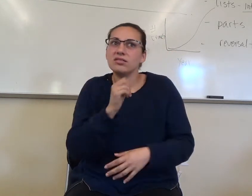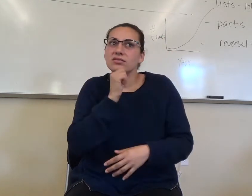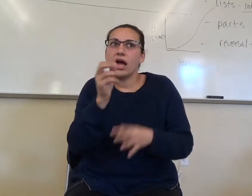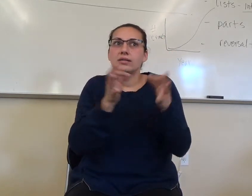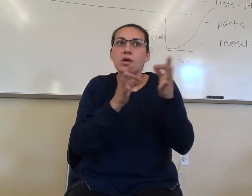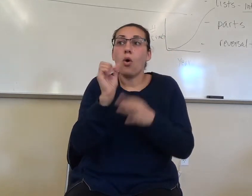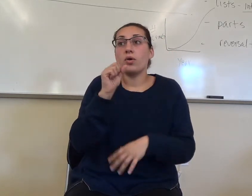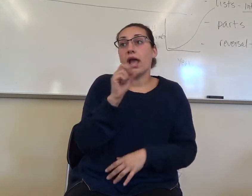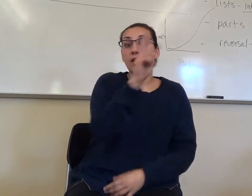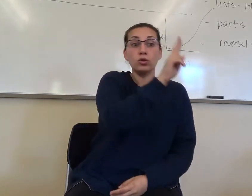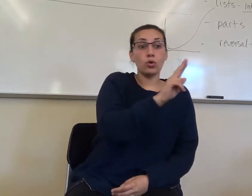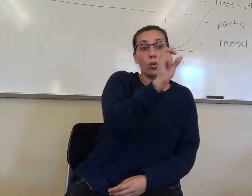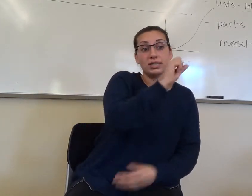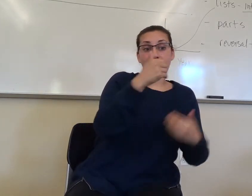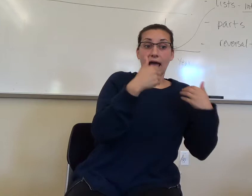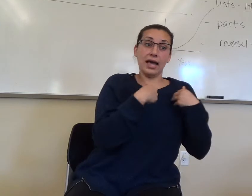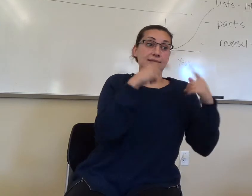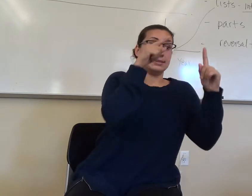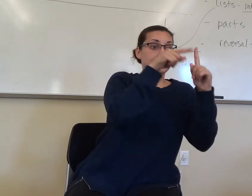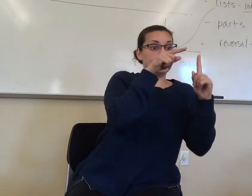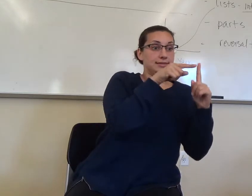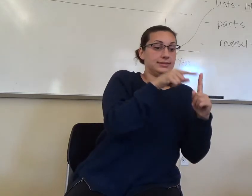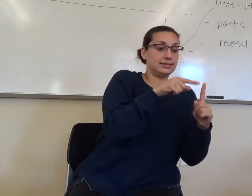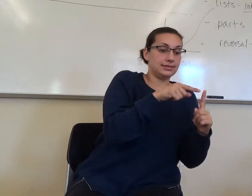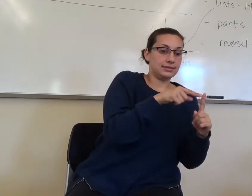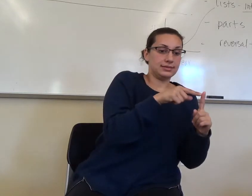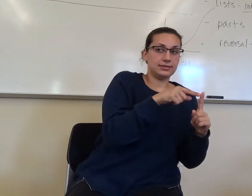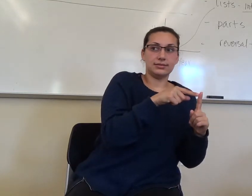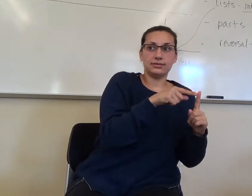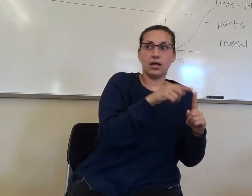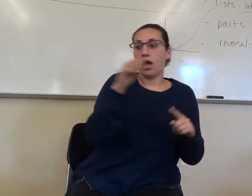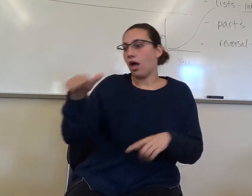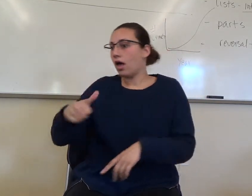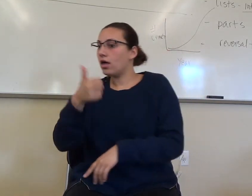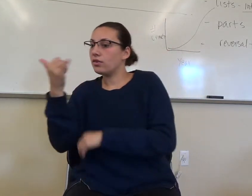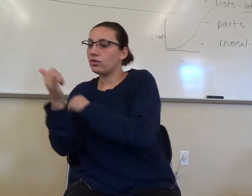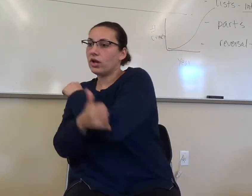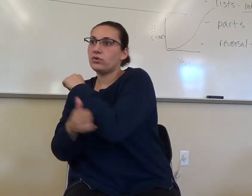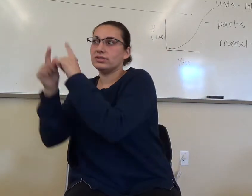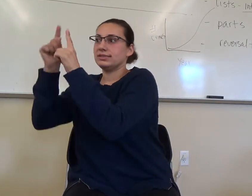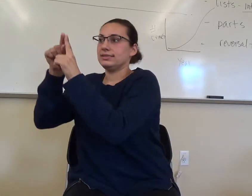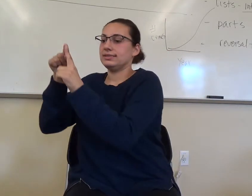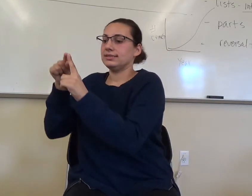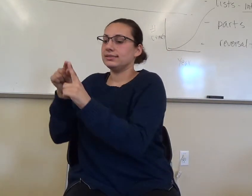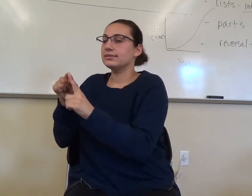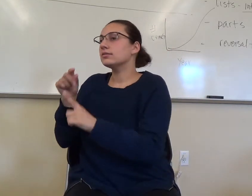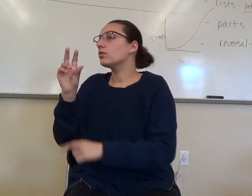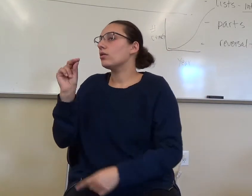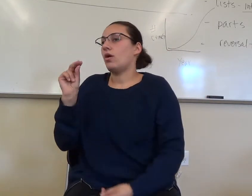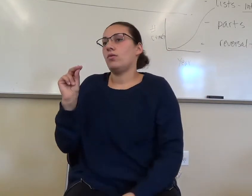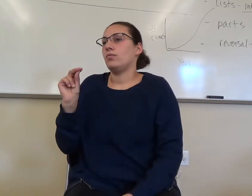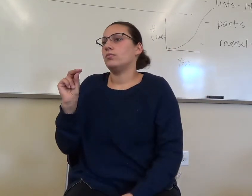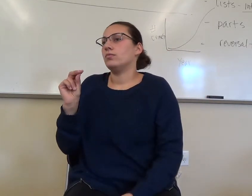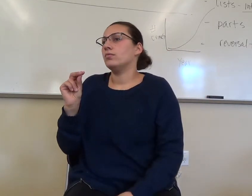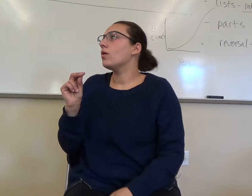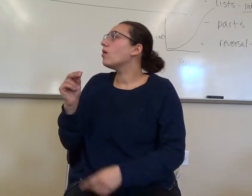this. However, these other countries do this, this, and this. What does it? What is the list